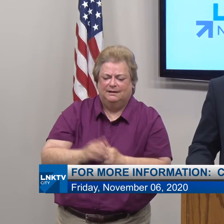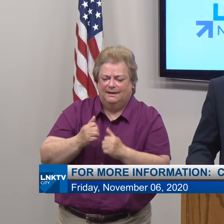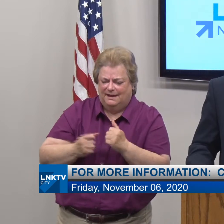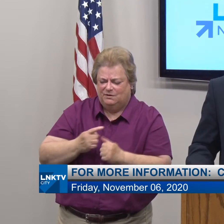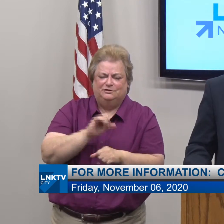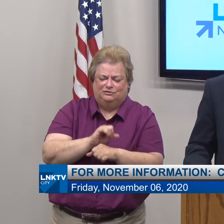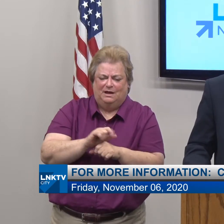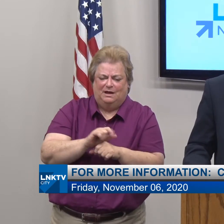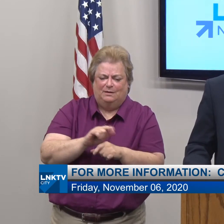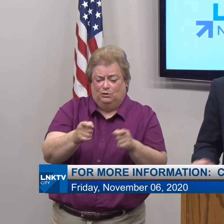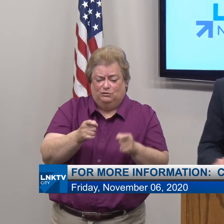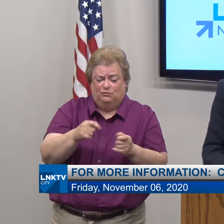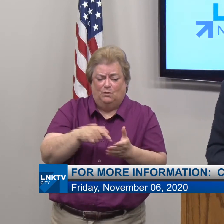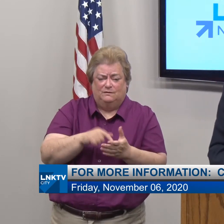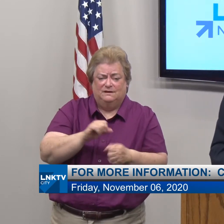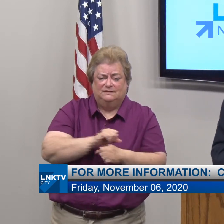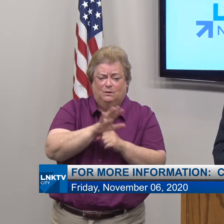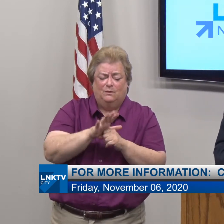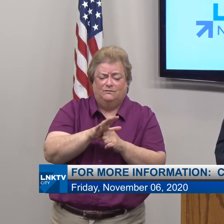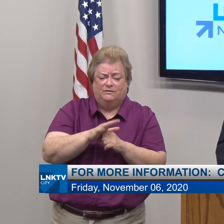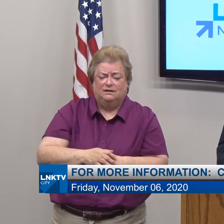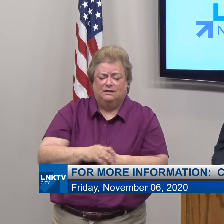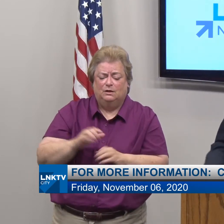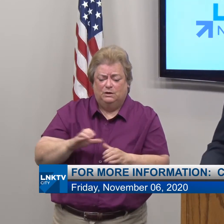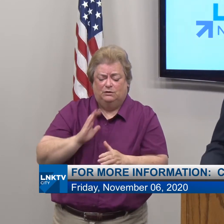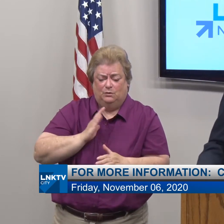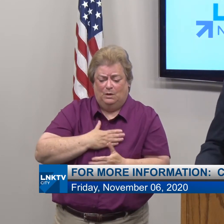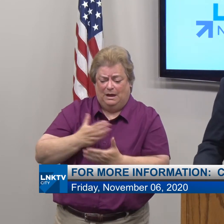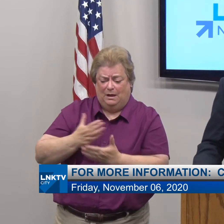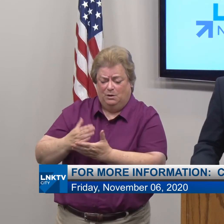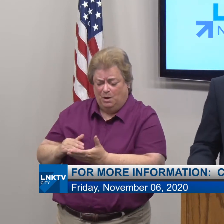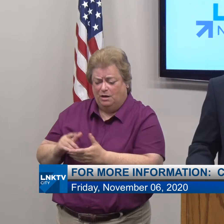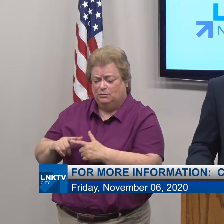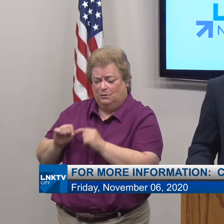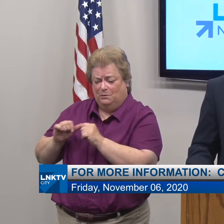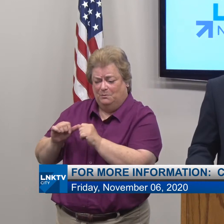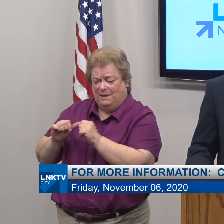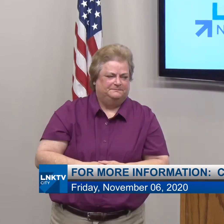under control. So we'll continue to do our part. It's our intent to.